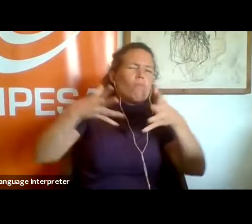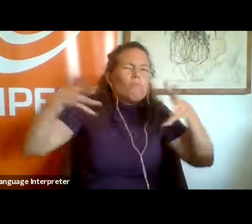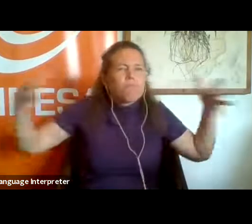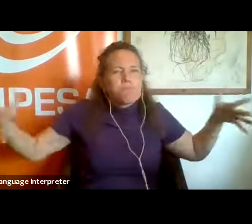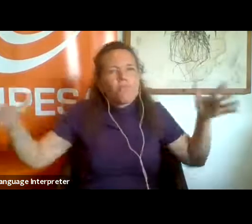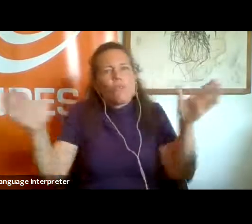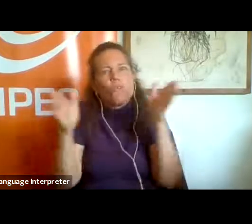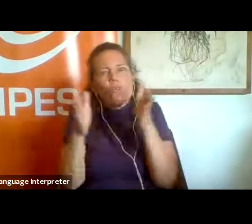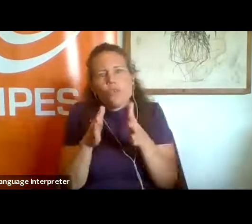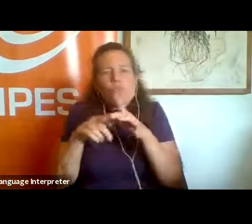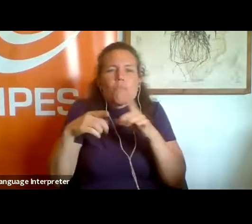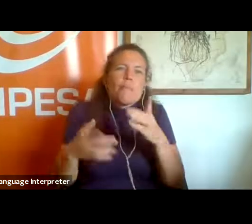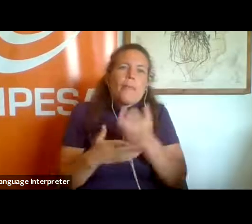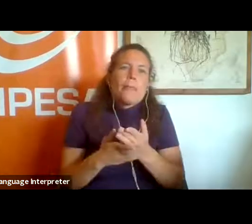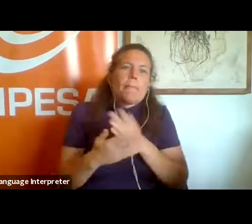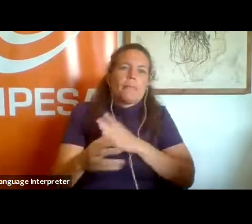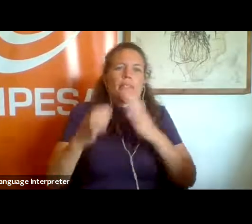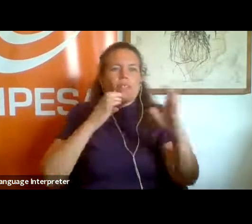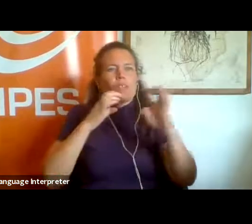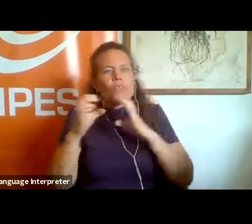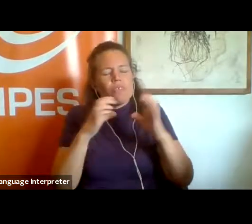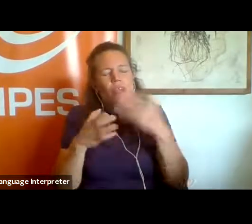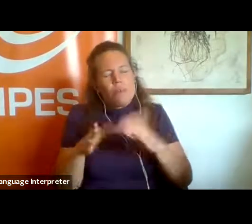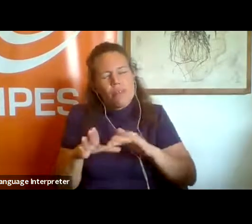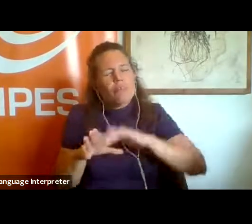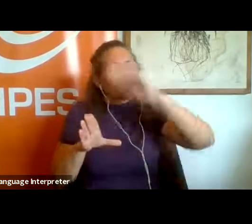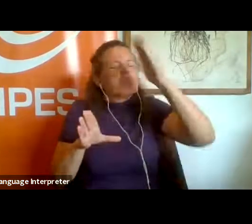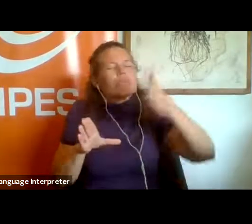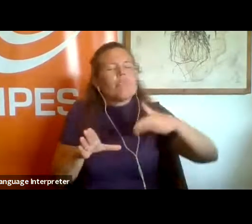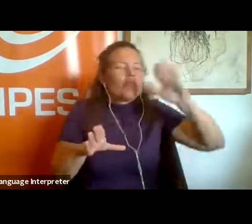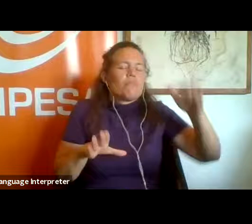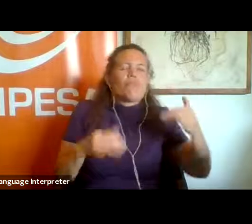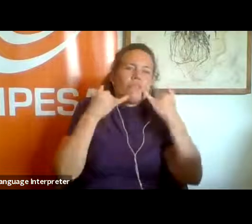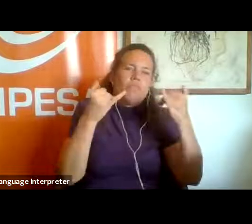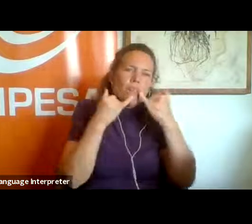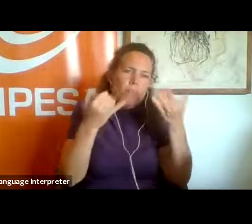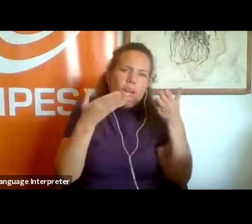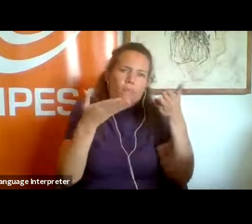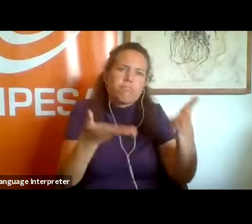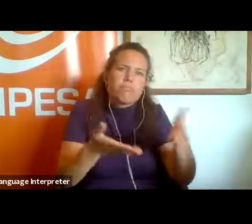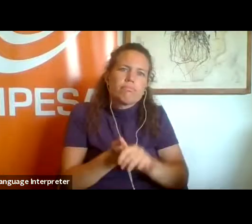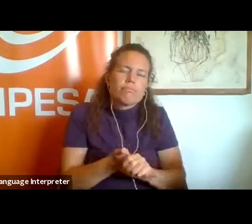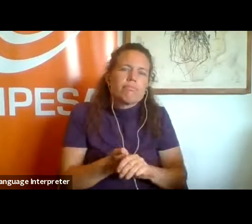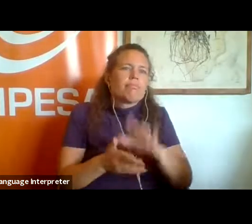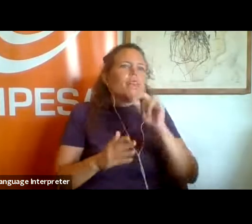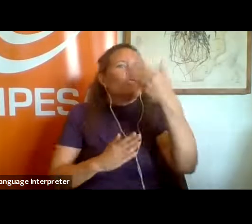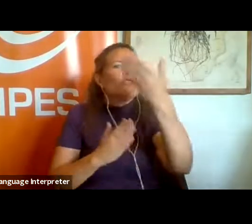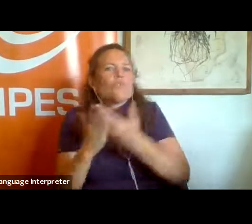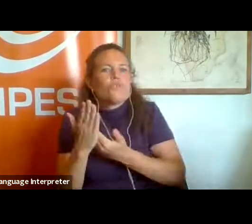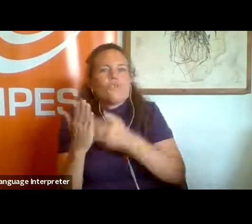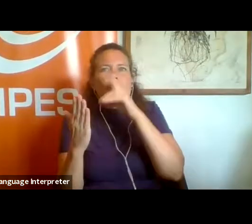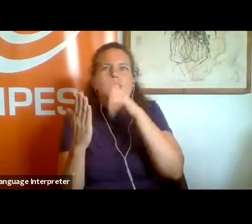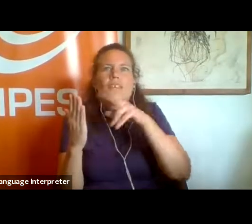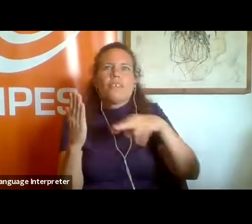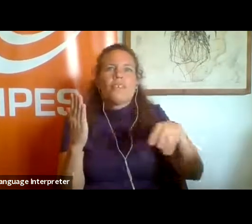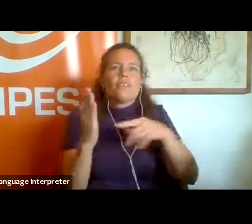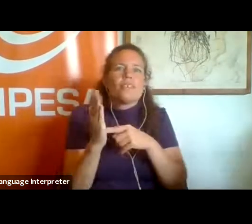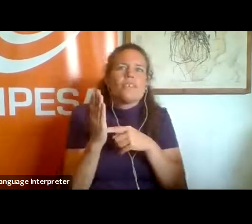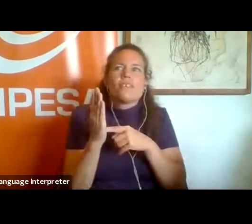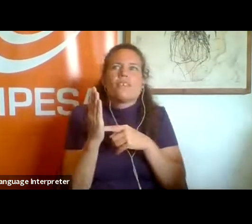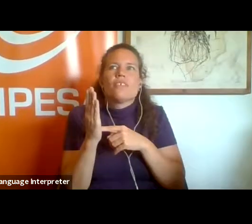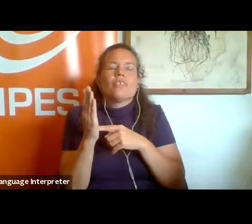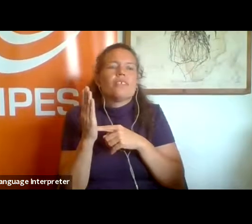Twitter conversations. We have heaps of information, and we have newsletters that you can sign up for. Our blog posts